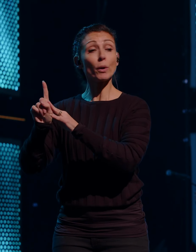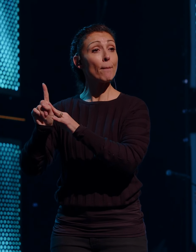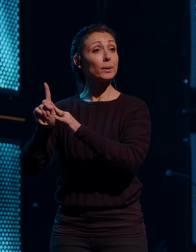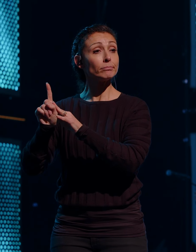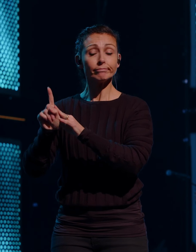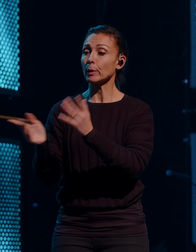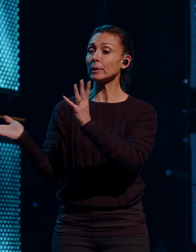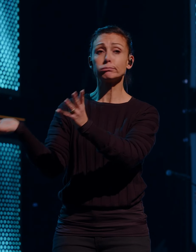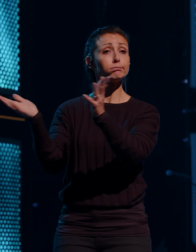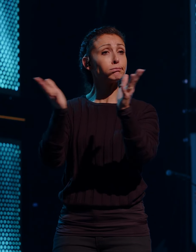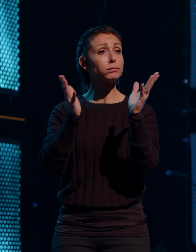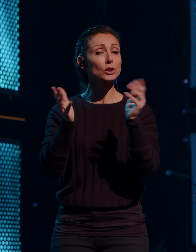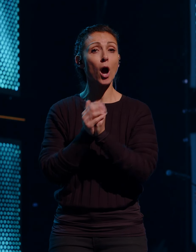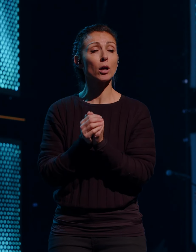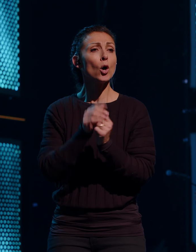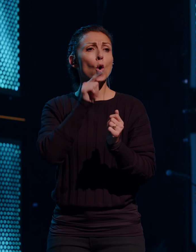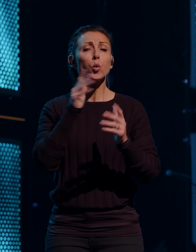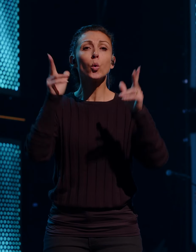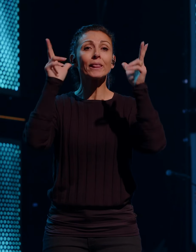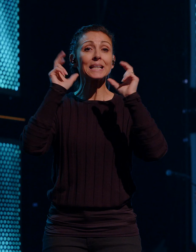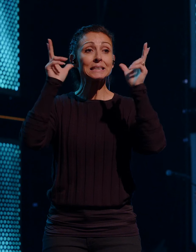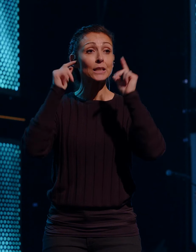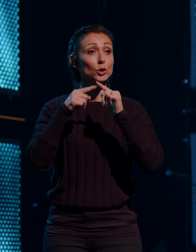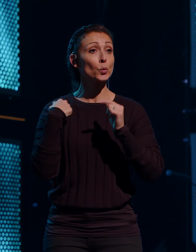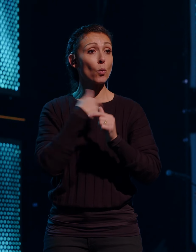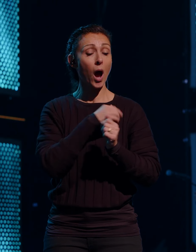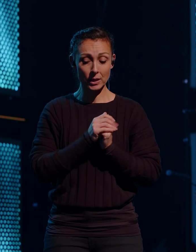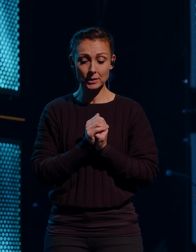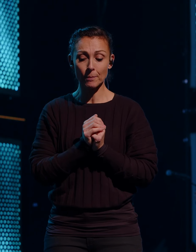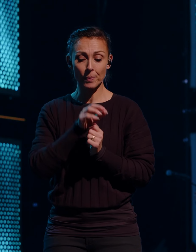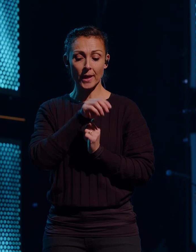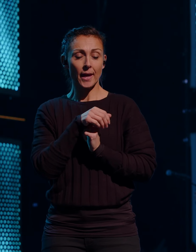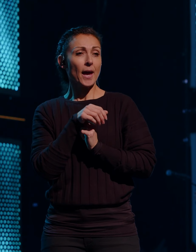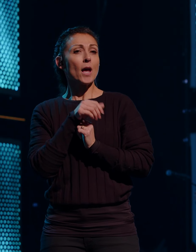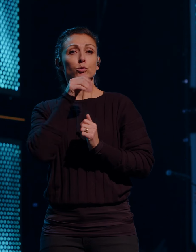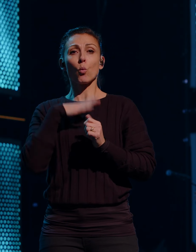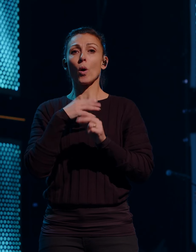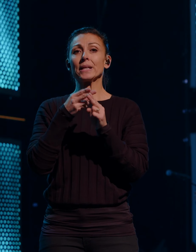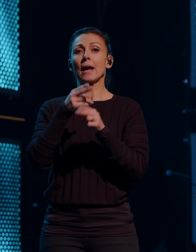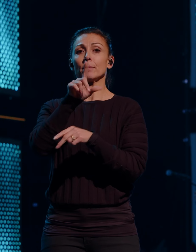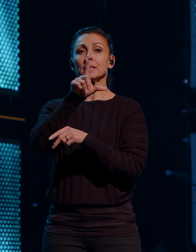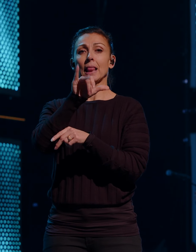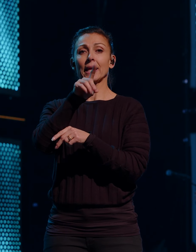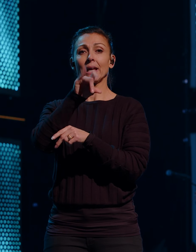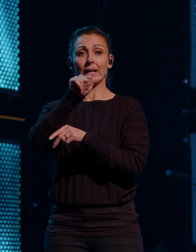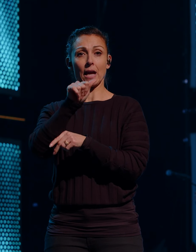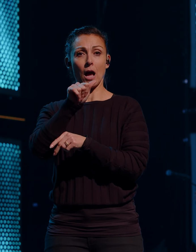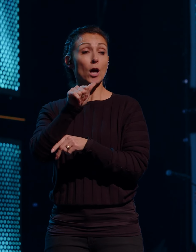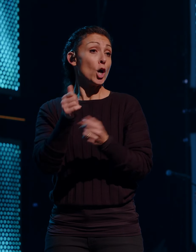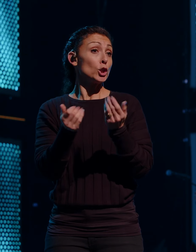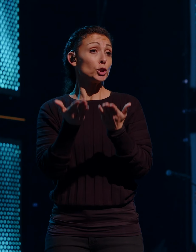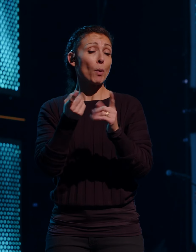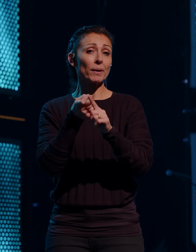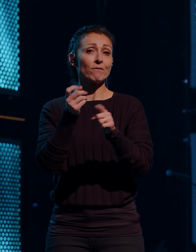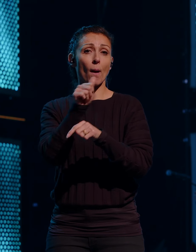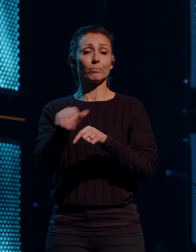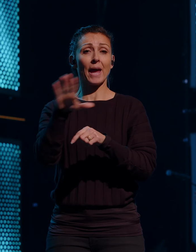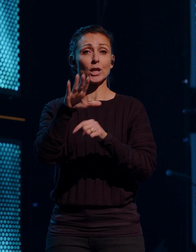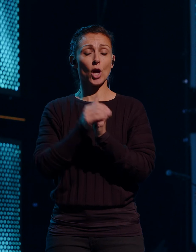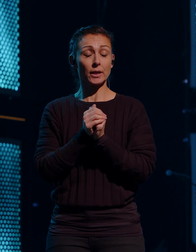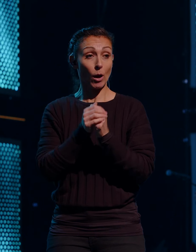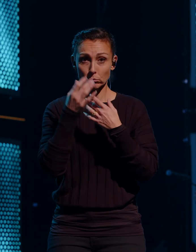city of Thyatira." Now, that would have been that city in Asia. So she's Asian. So even though God forbid them to go to